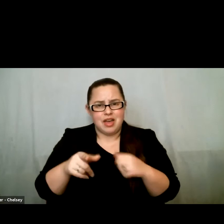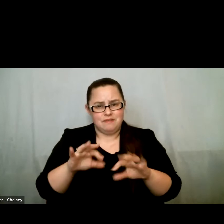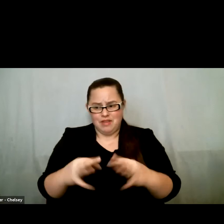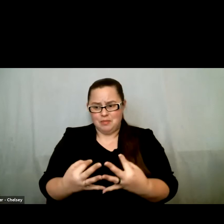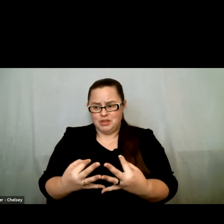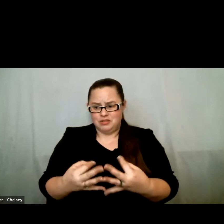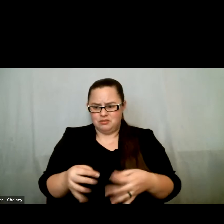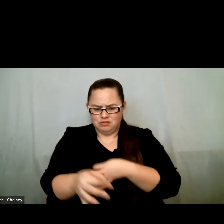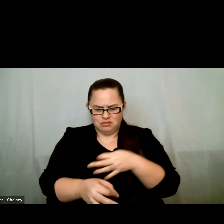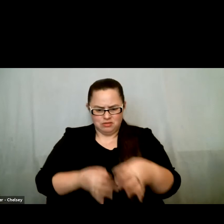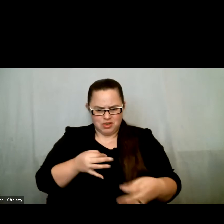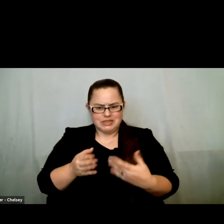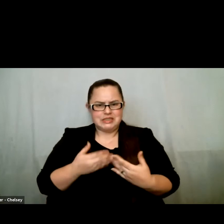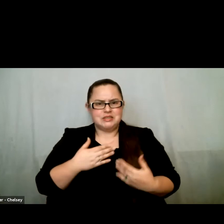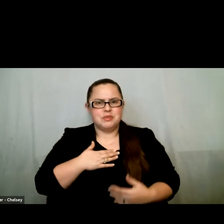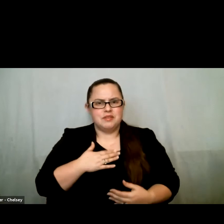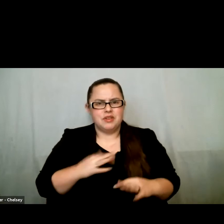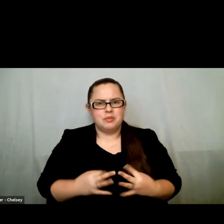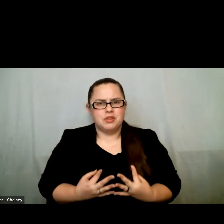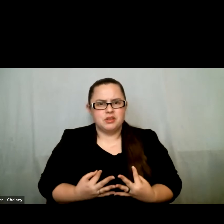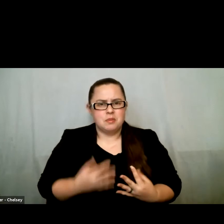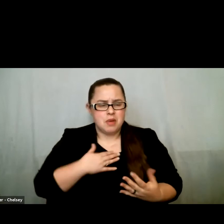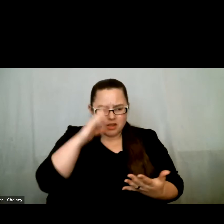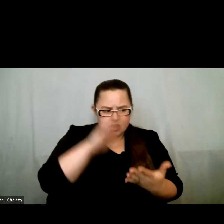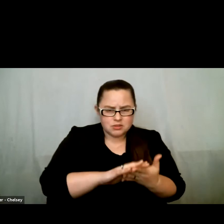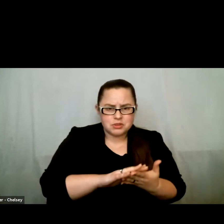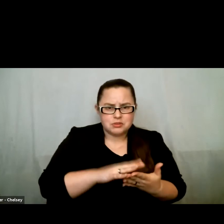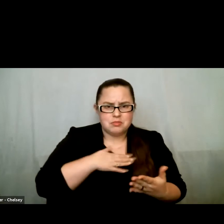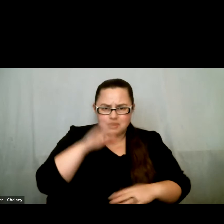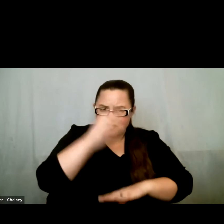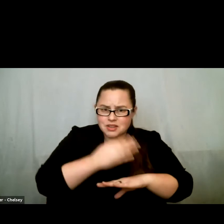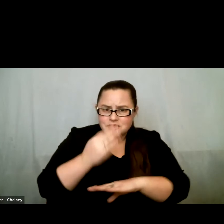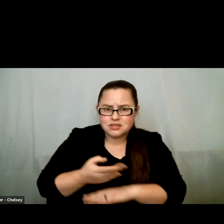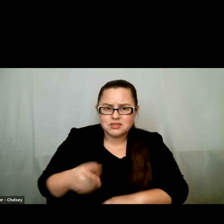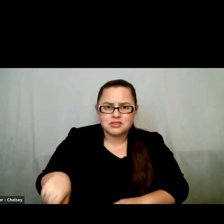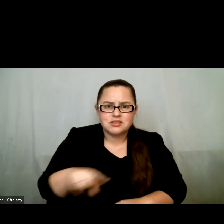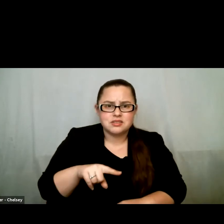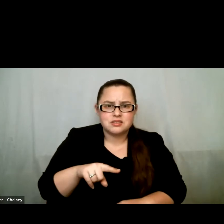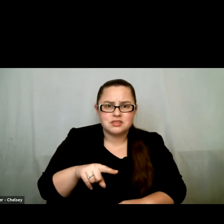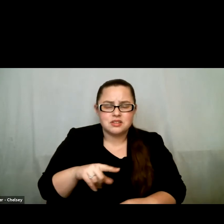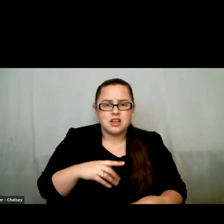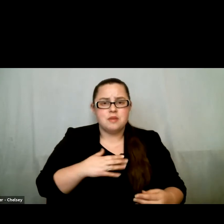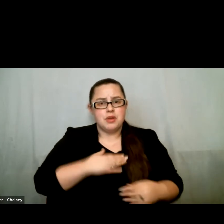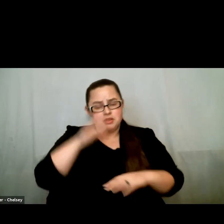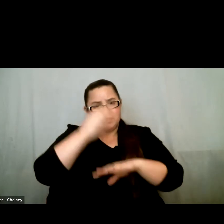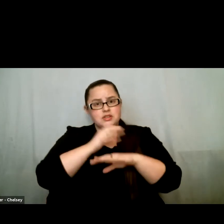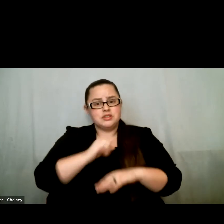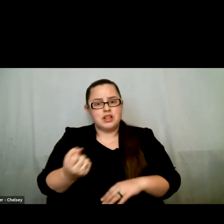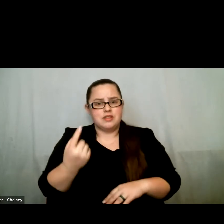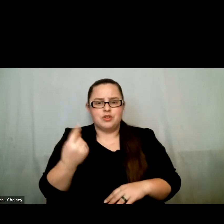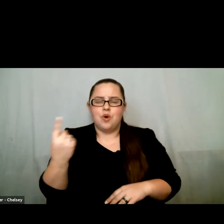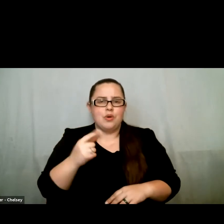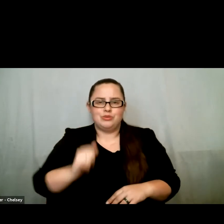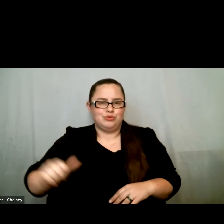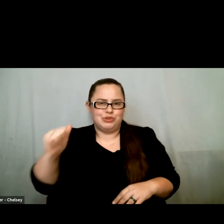own family. It could have been my husband. It could have been my sons. You know, my 11-year-old son has always refused to sleep